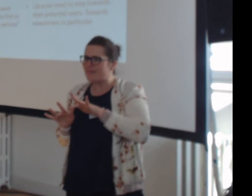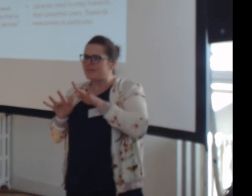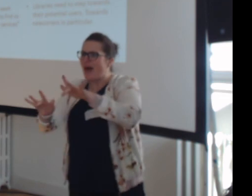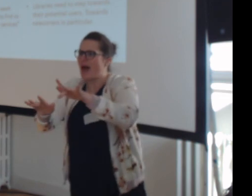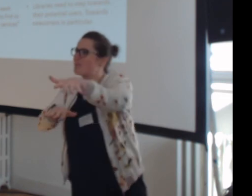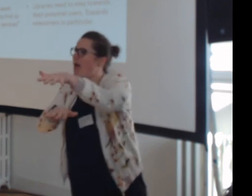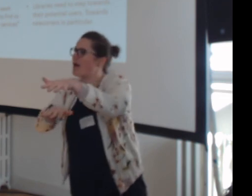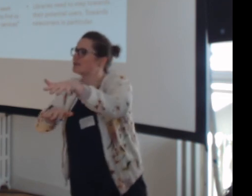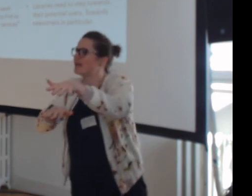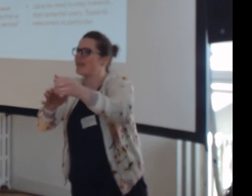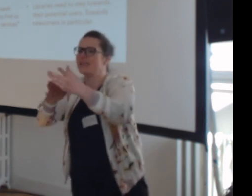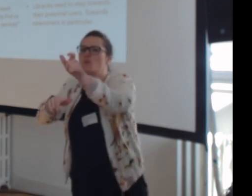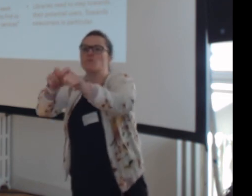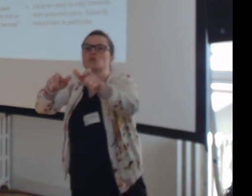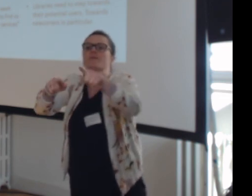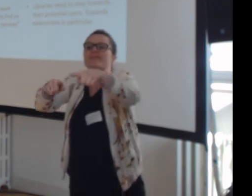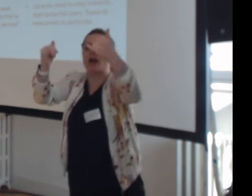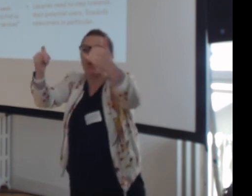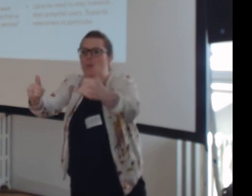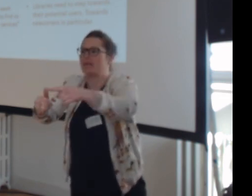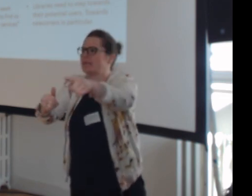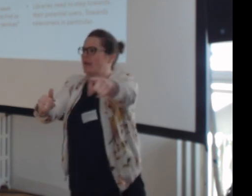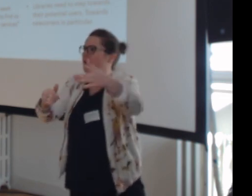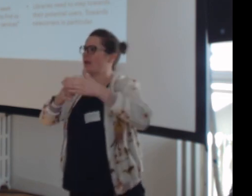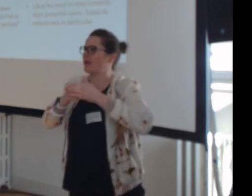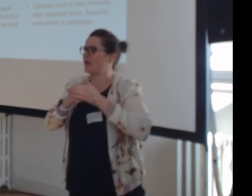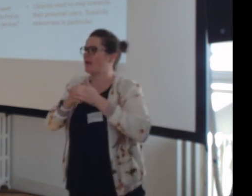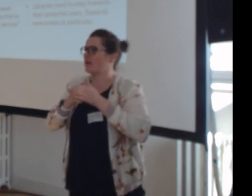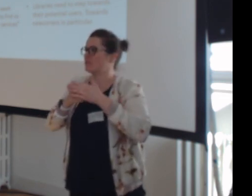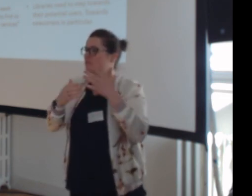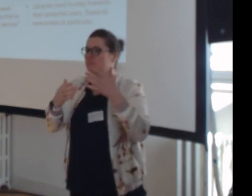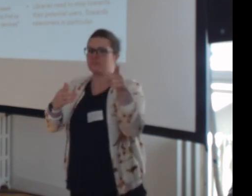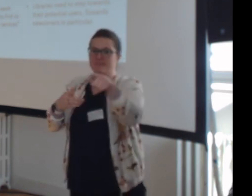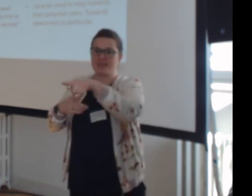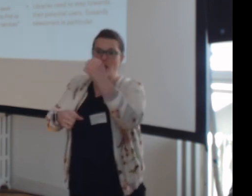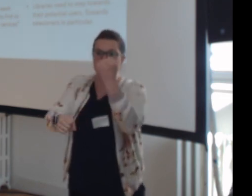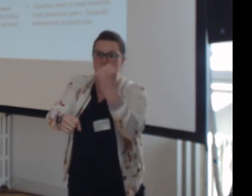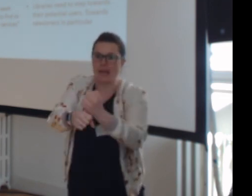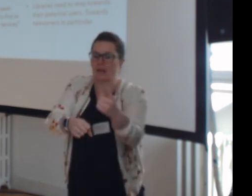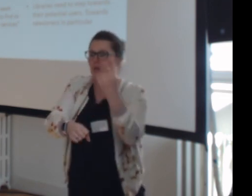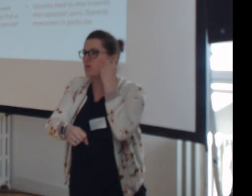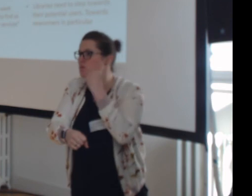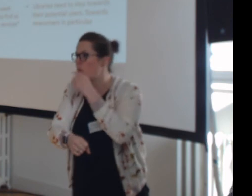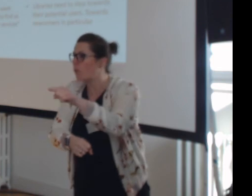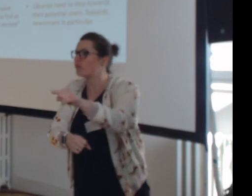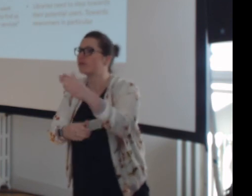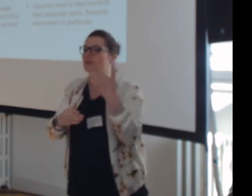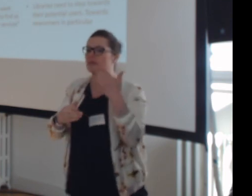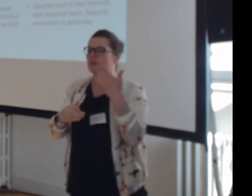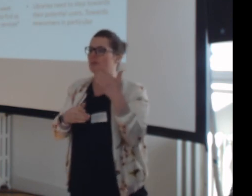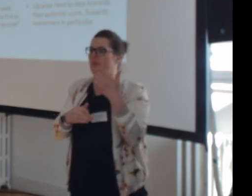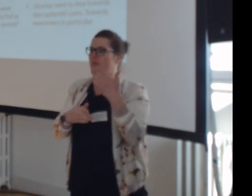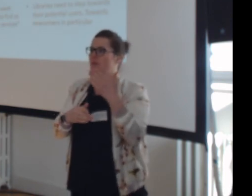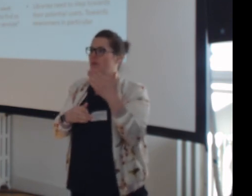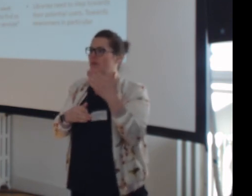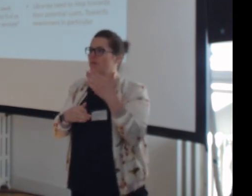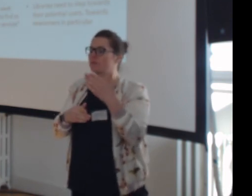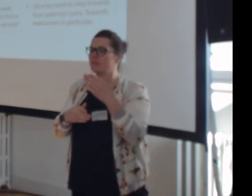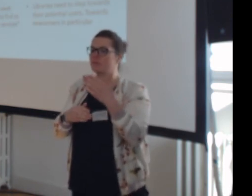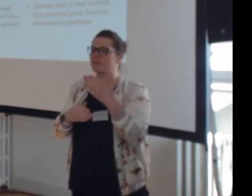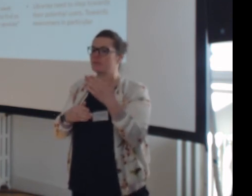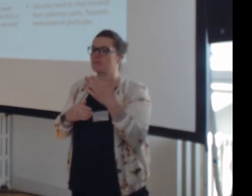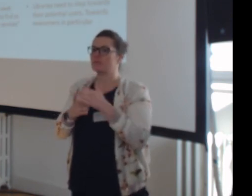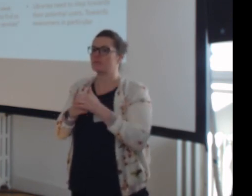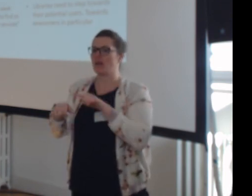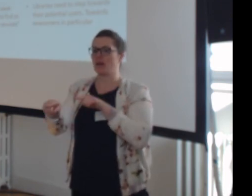places where newcomers actually are, where they live, where they work, where they meet. If we